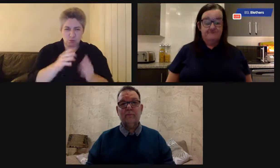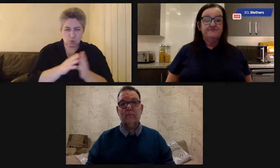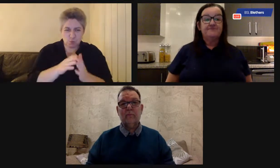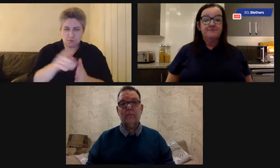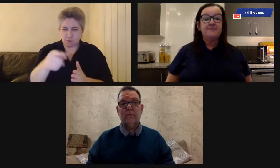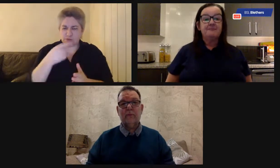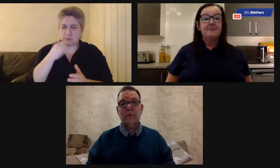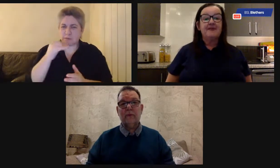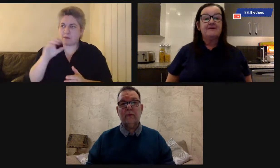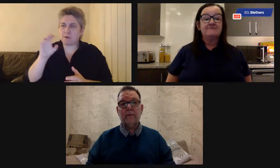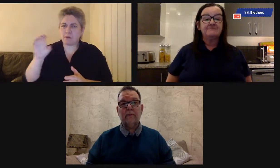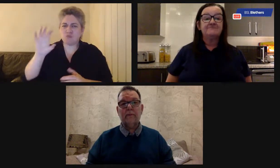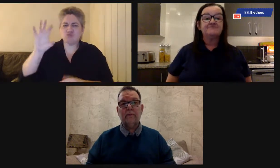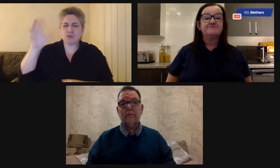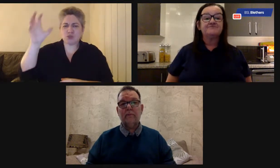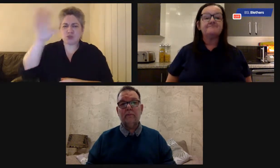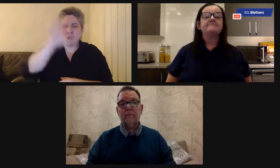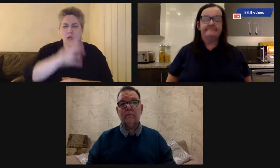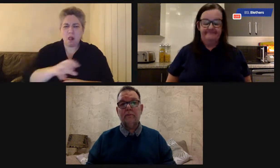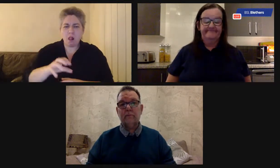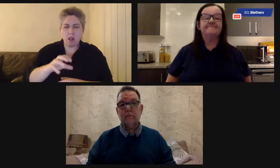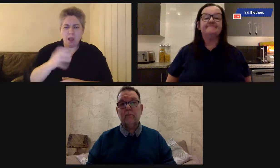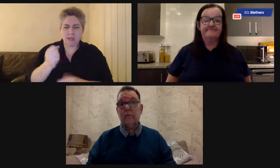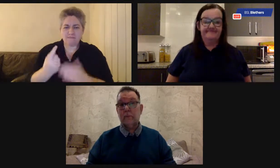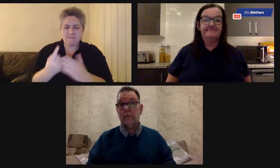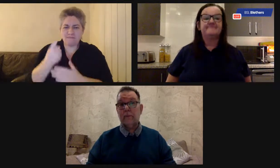fest. Um,